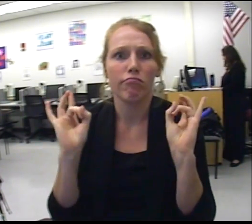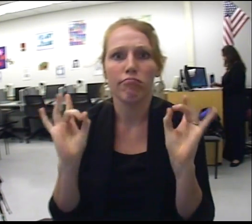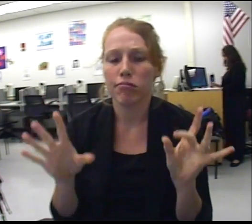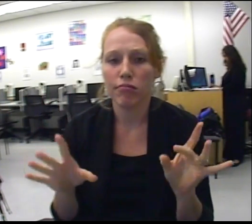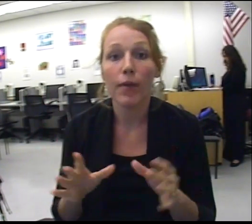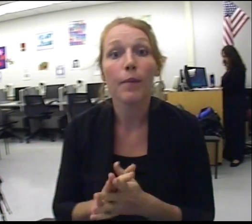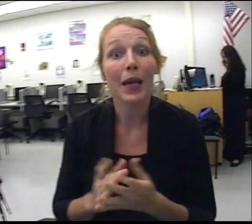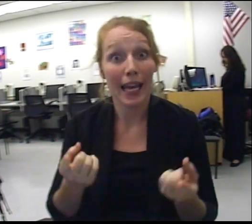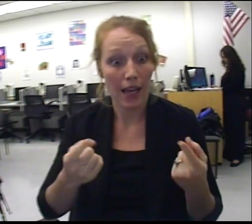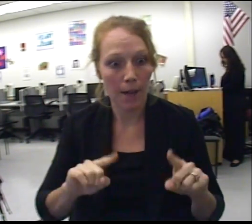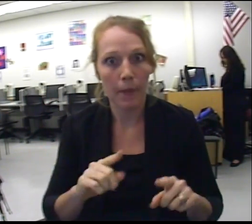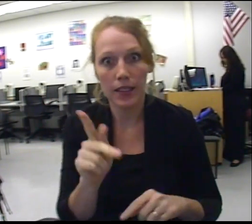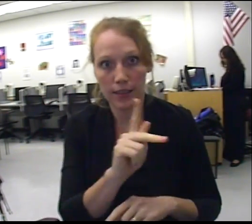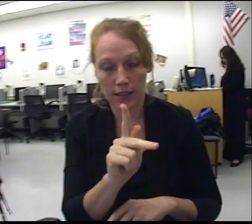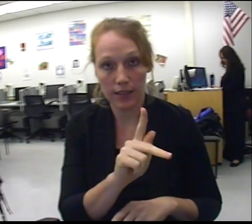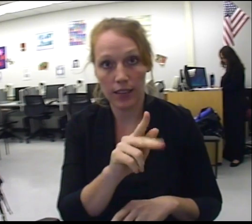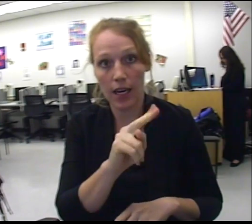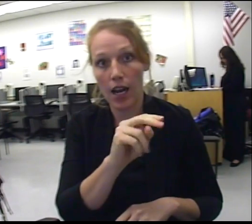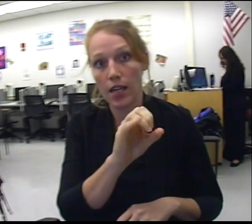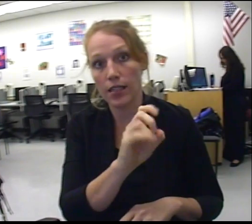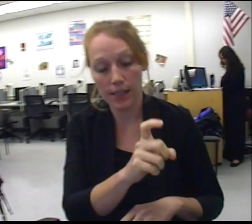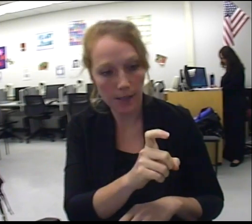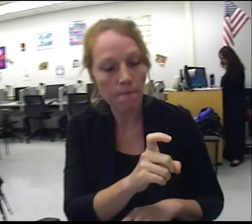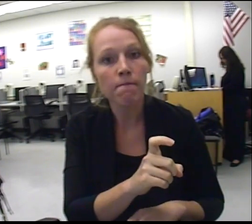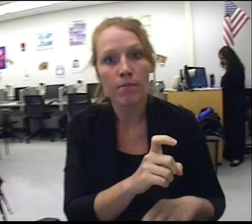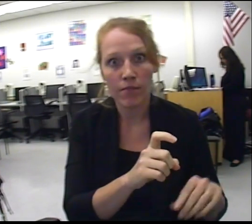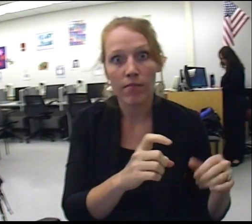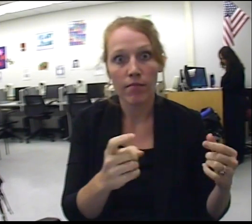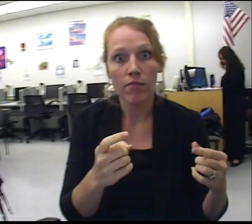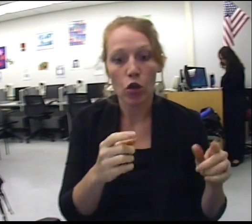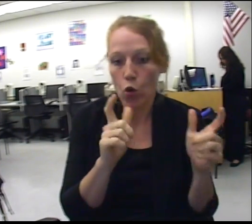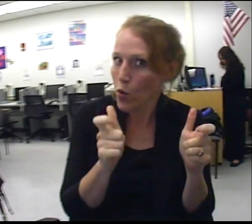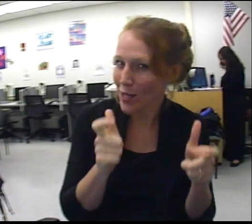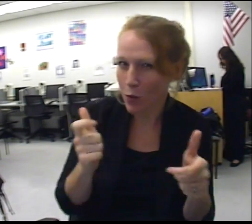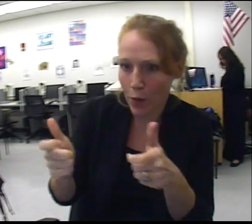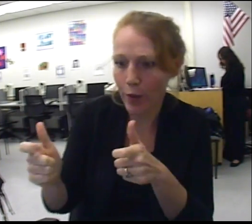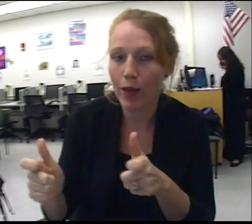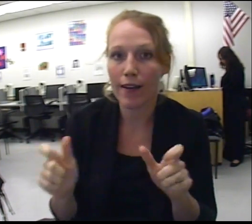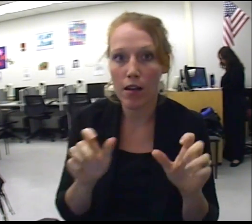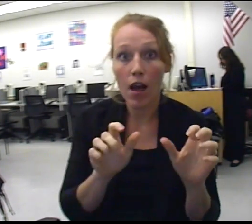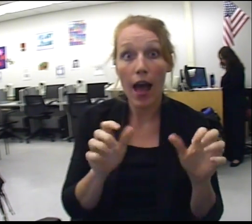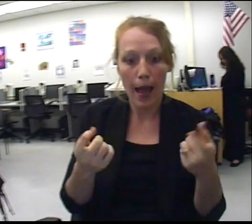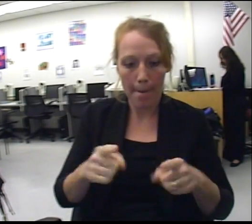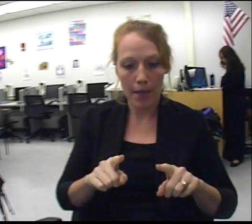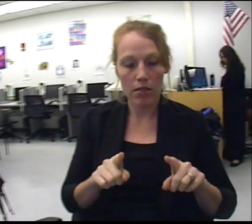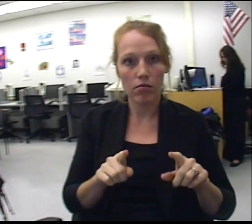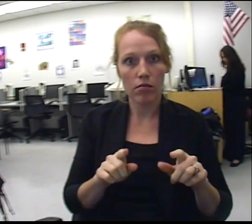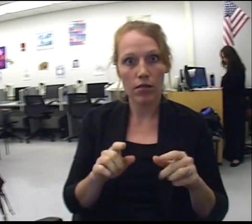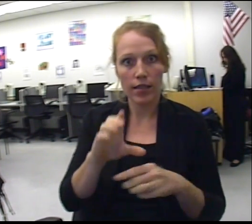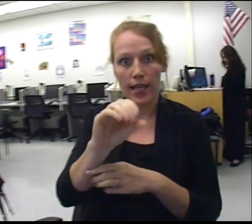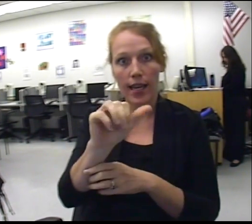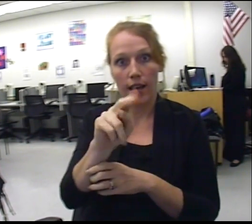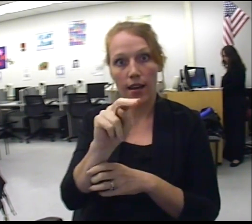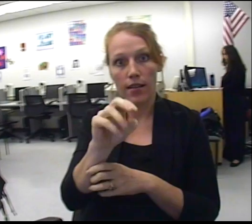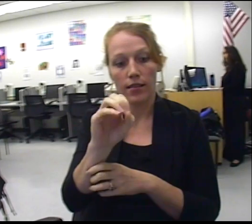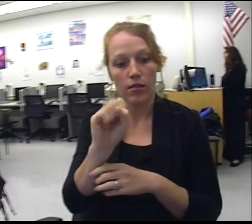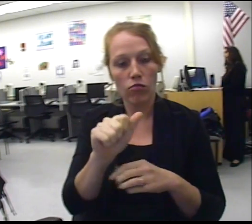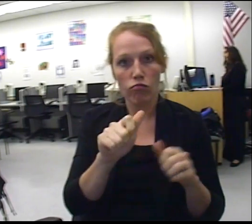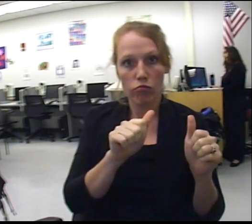Boston. And they set them up around the city so that, here we go, another morning when the British wake up, all of a sudden they're looking at all these